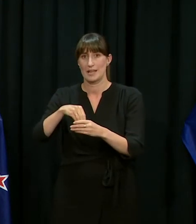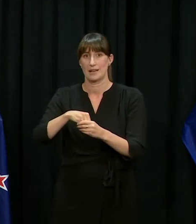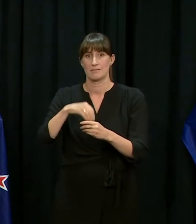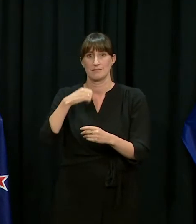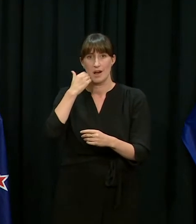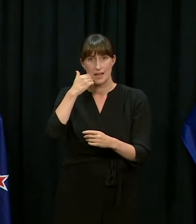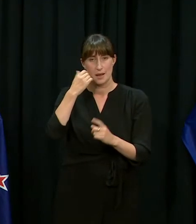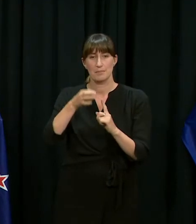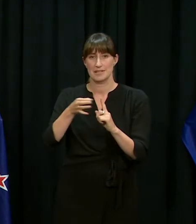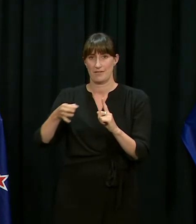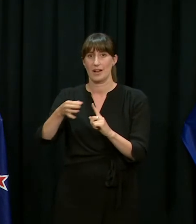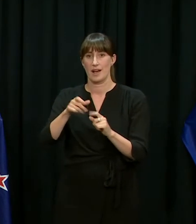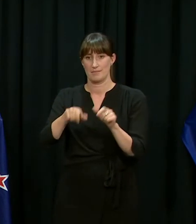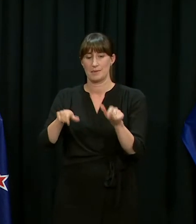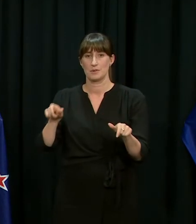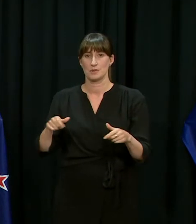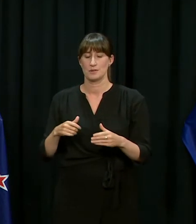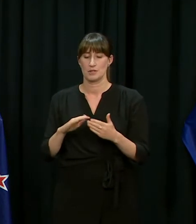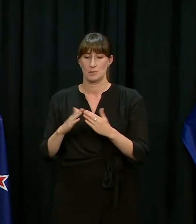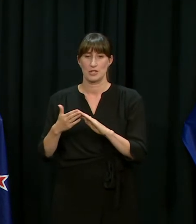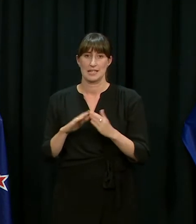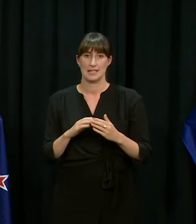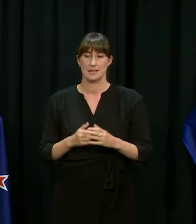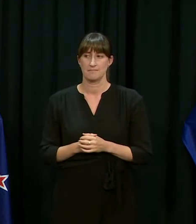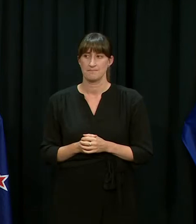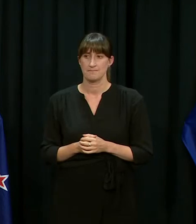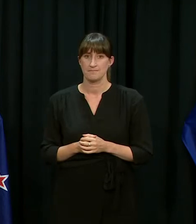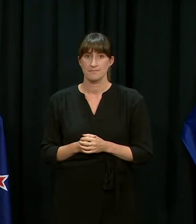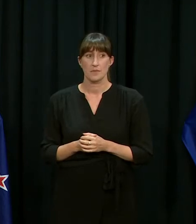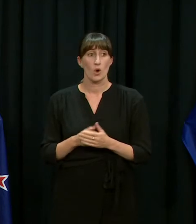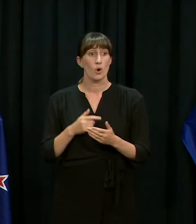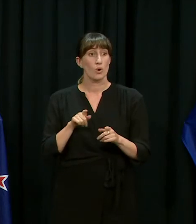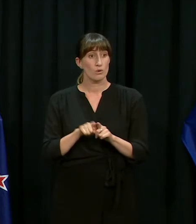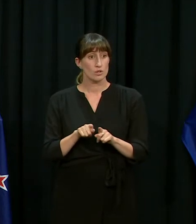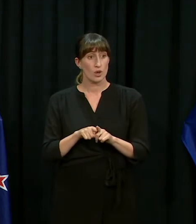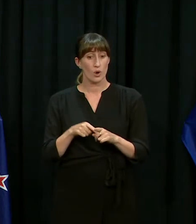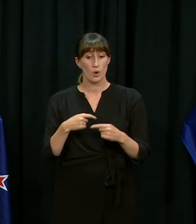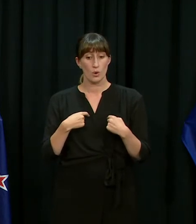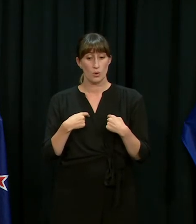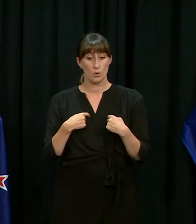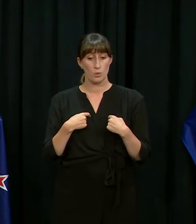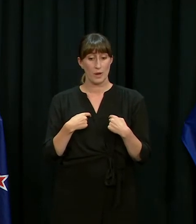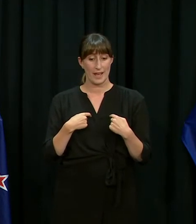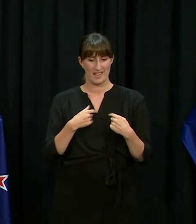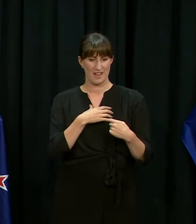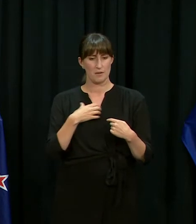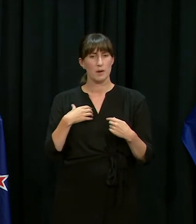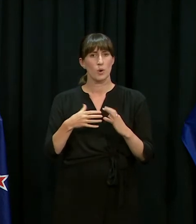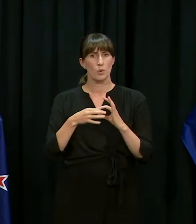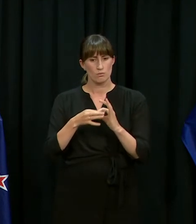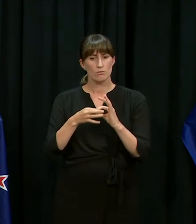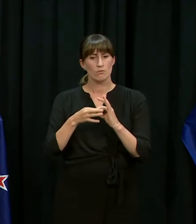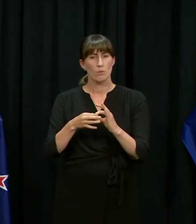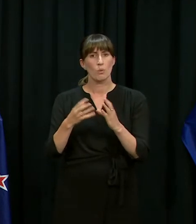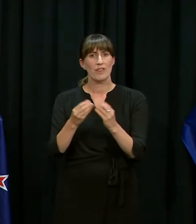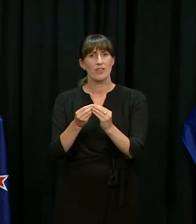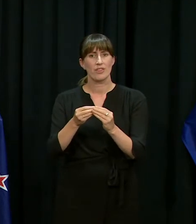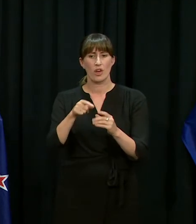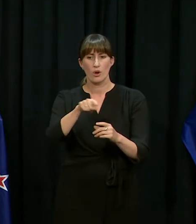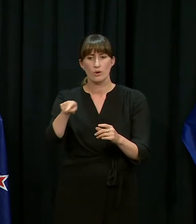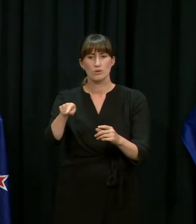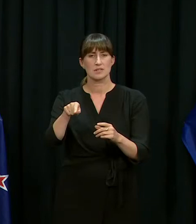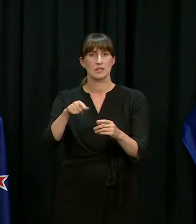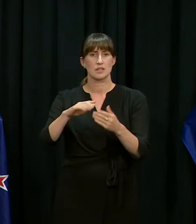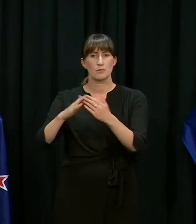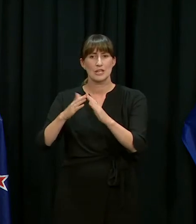done is try and work really closely with community leaders to identify where there's been need for social support,